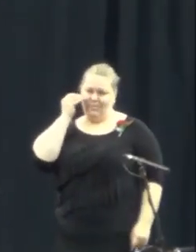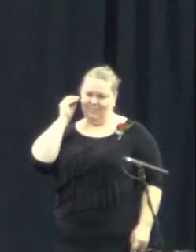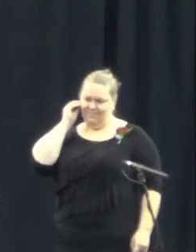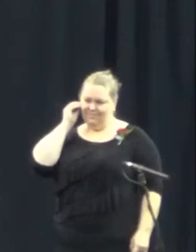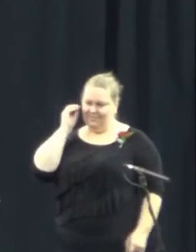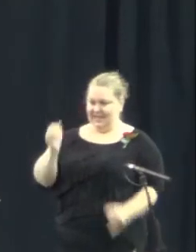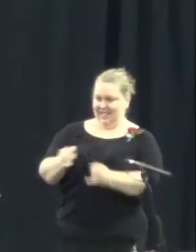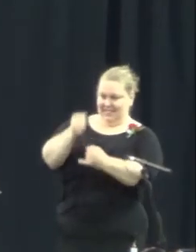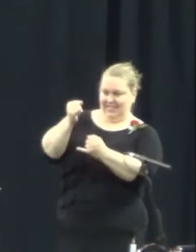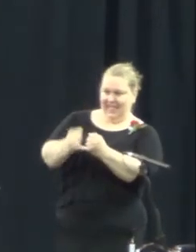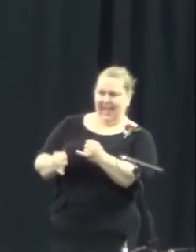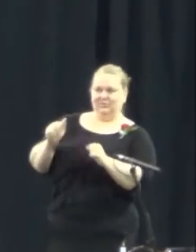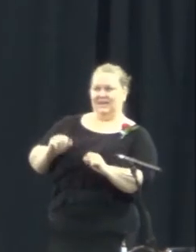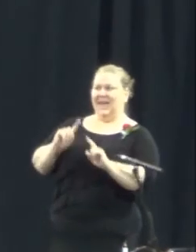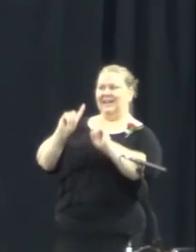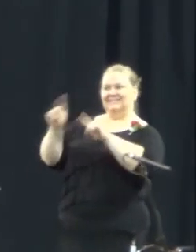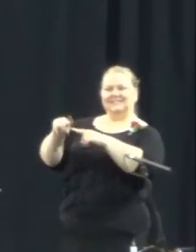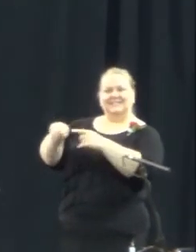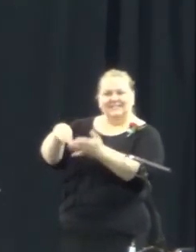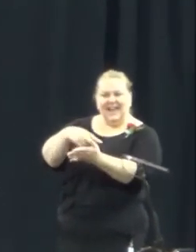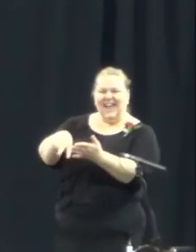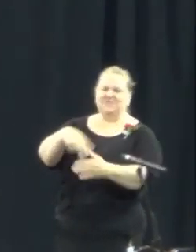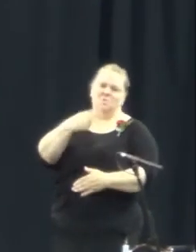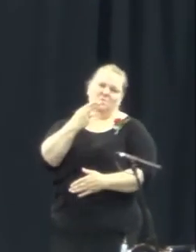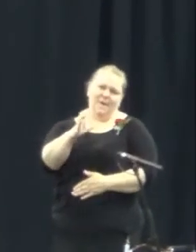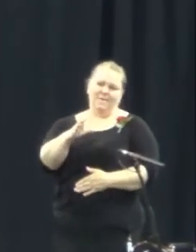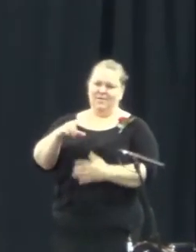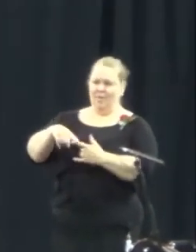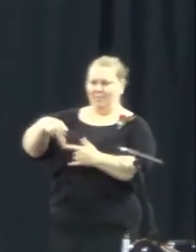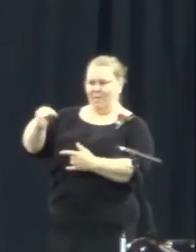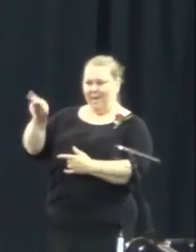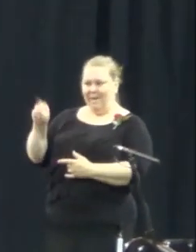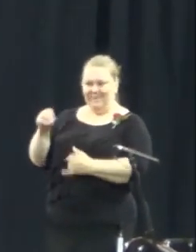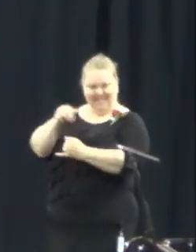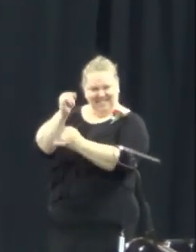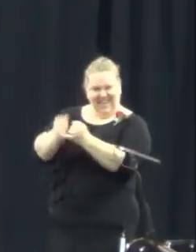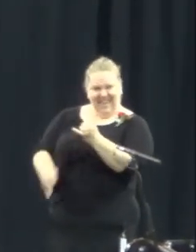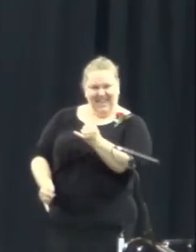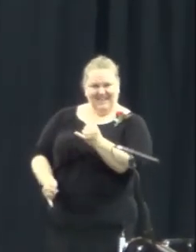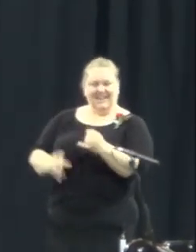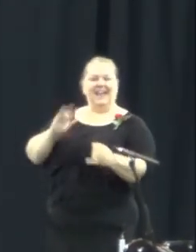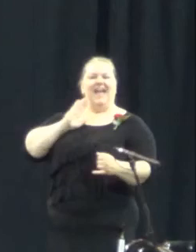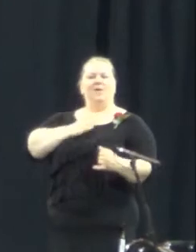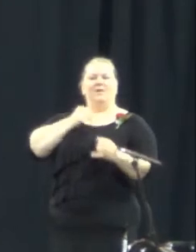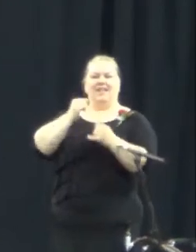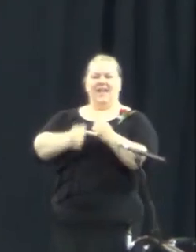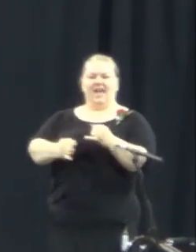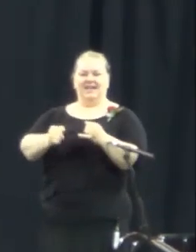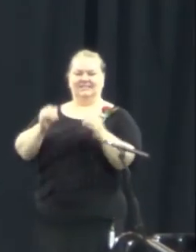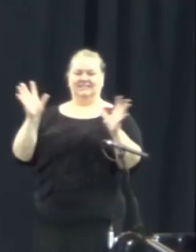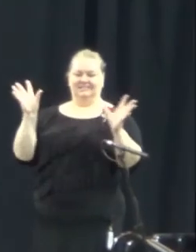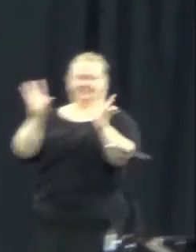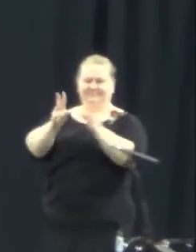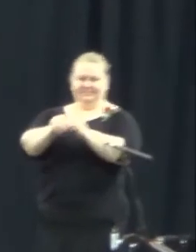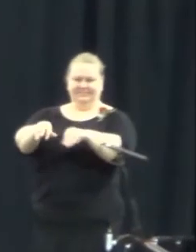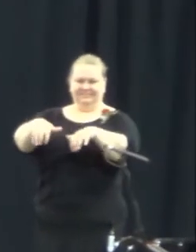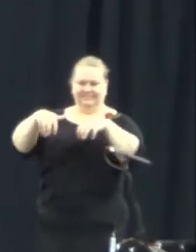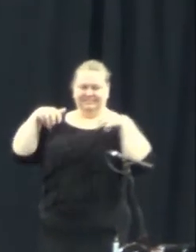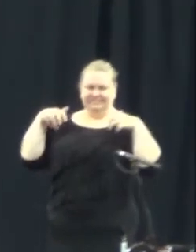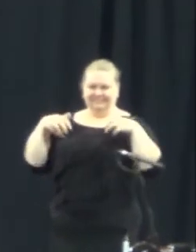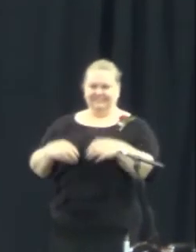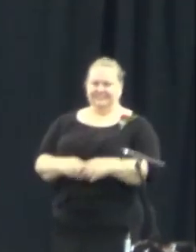the last time we could attend dances like homecoming and prom, and our last assembly. We felt kind of